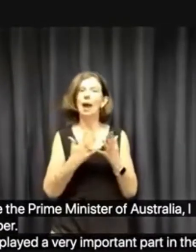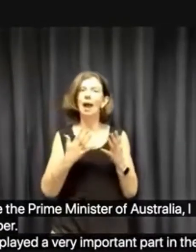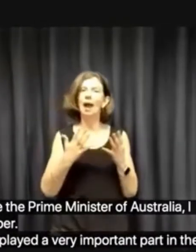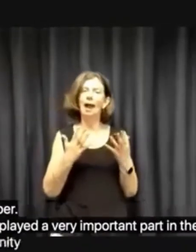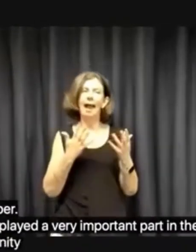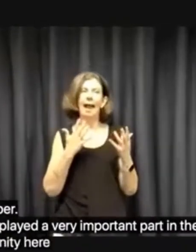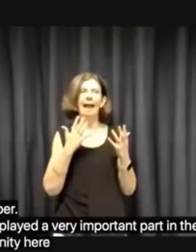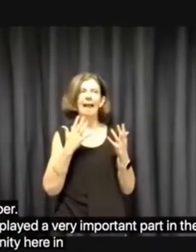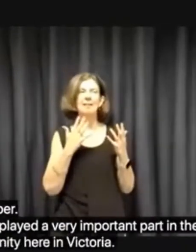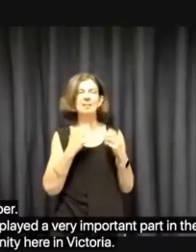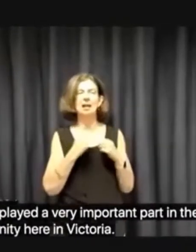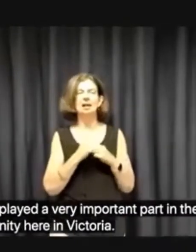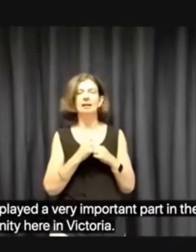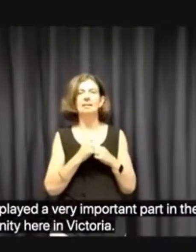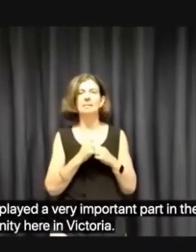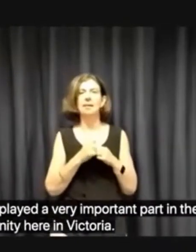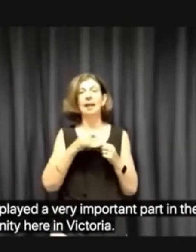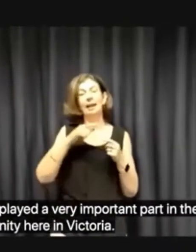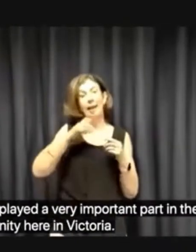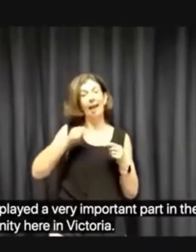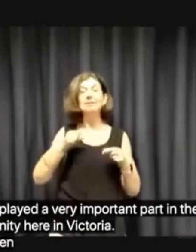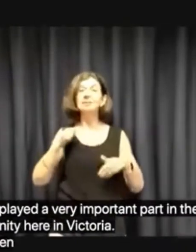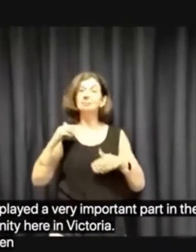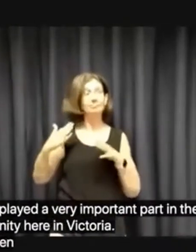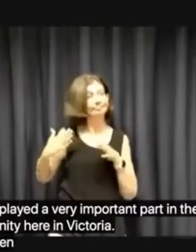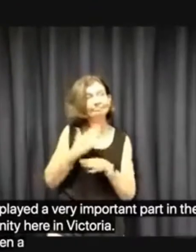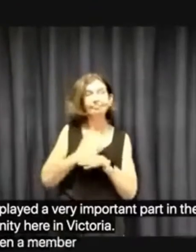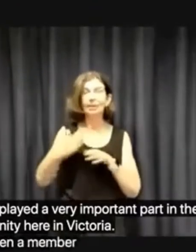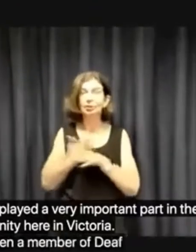member of Deaf Victoria.